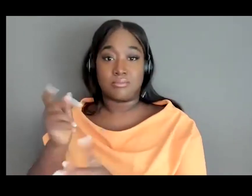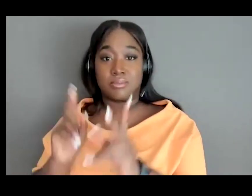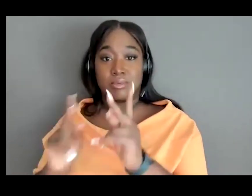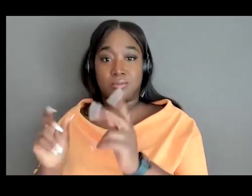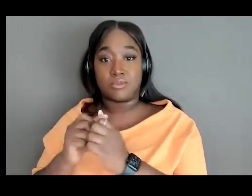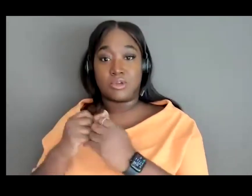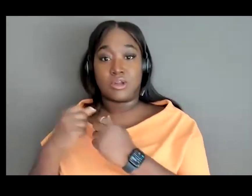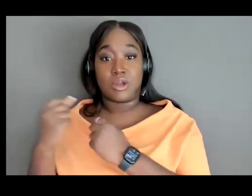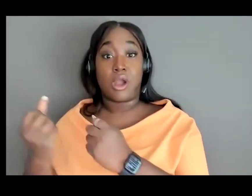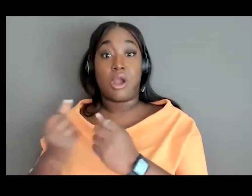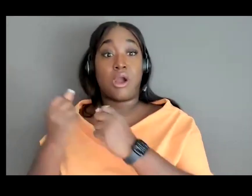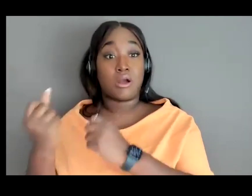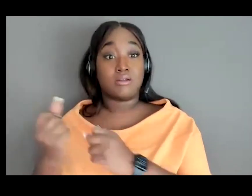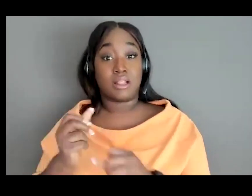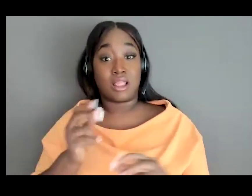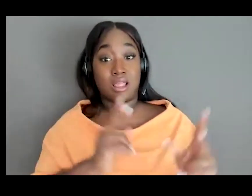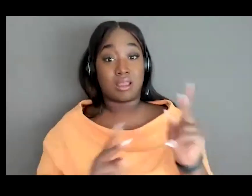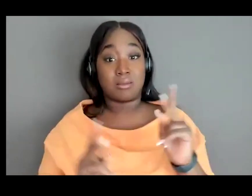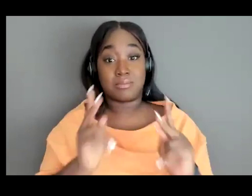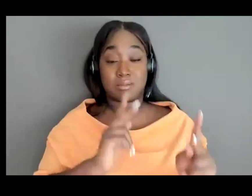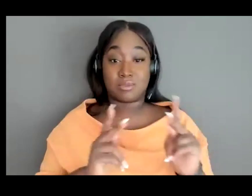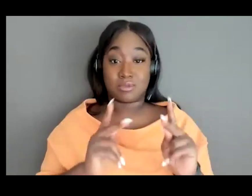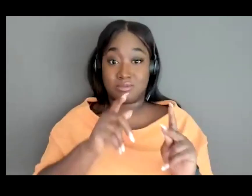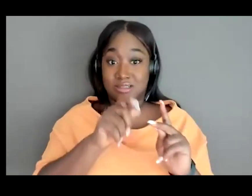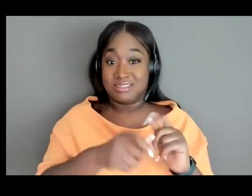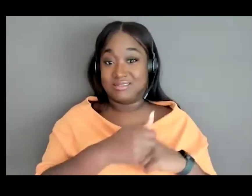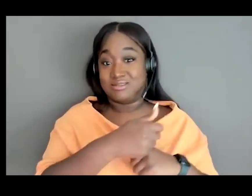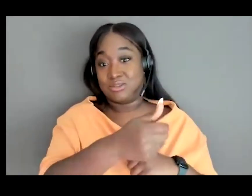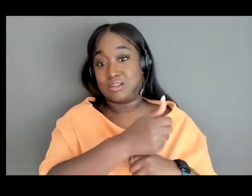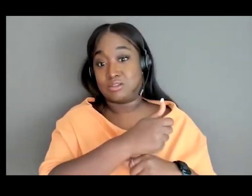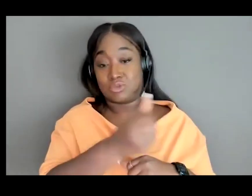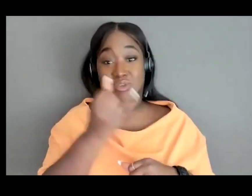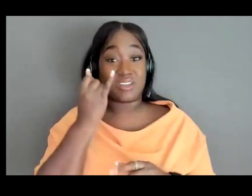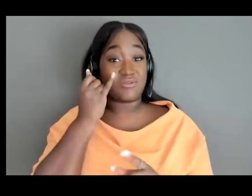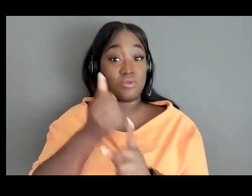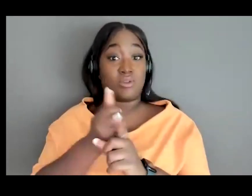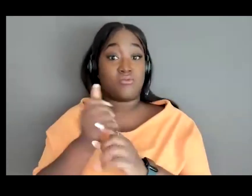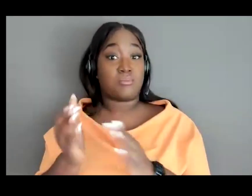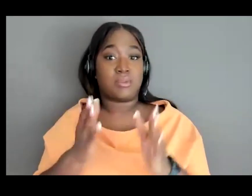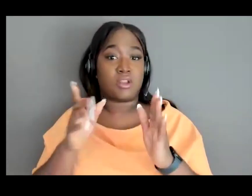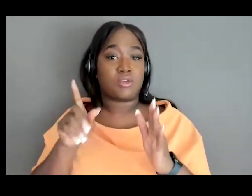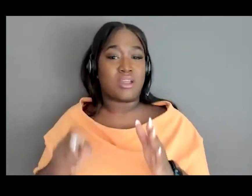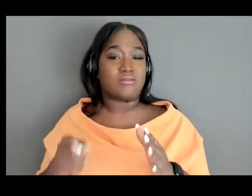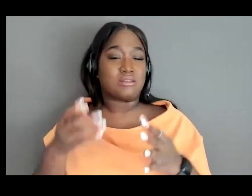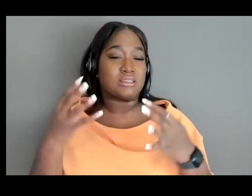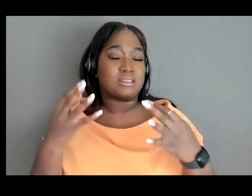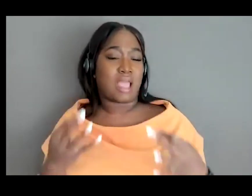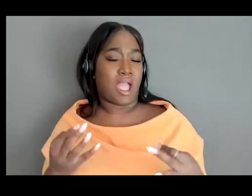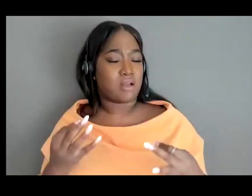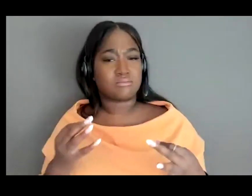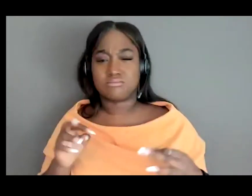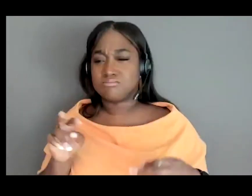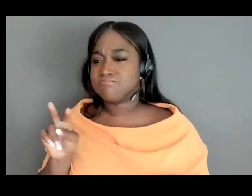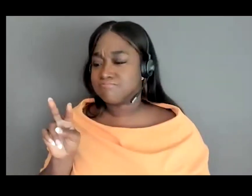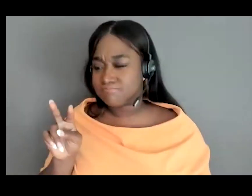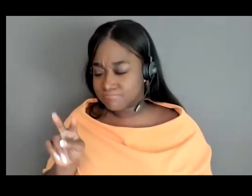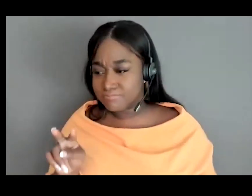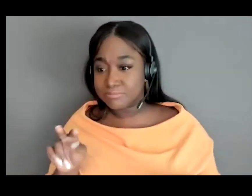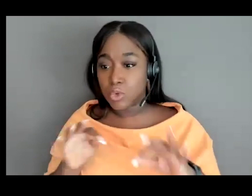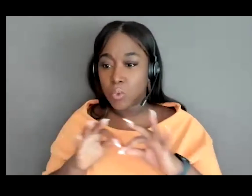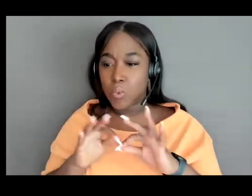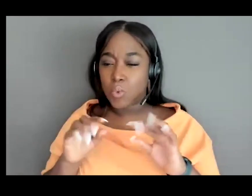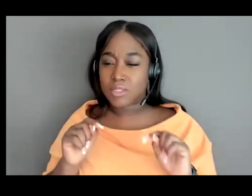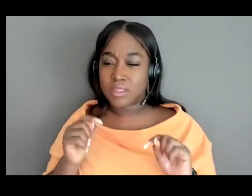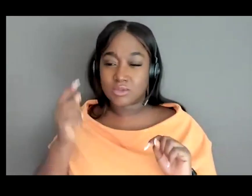transit. So if you're a planner, now maybe you have to make the decision. Is it worth it